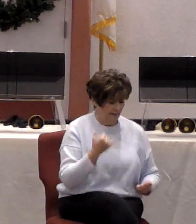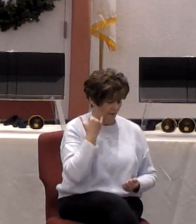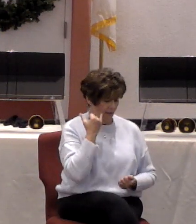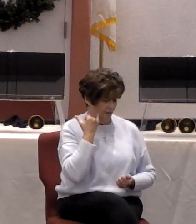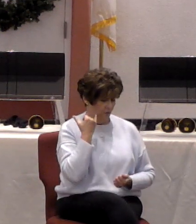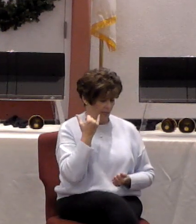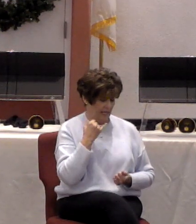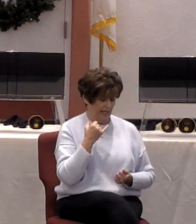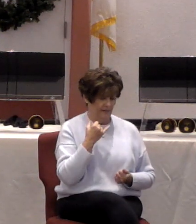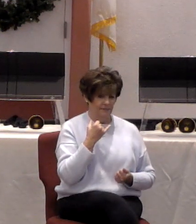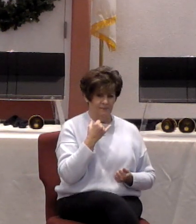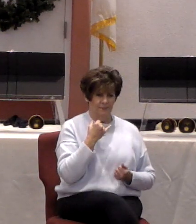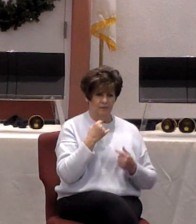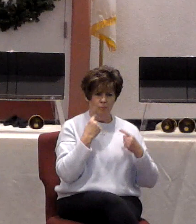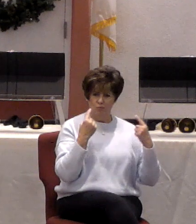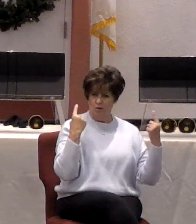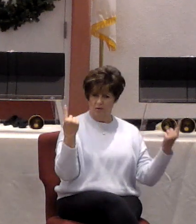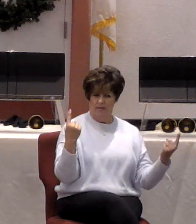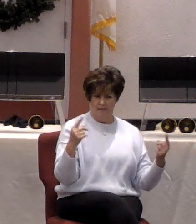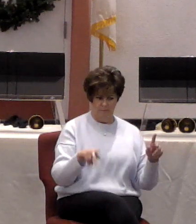truly claim to be those that know it,